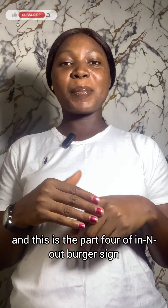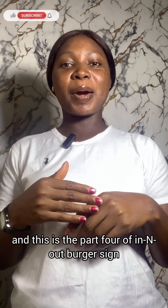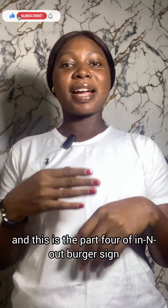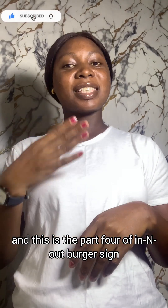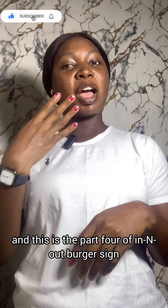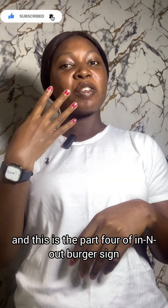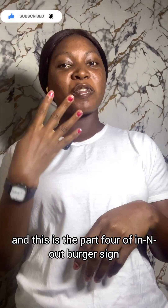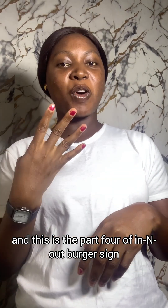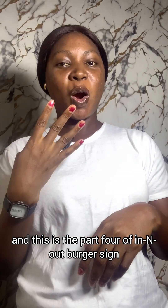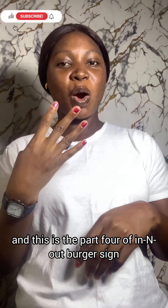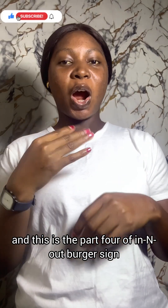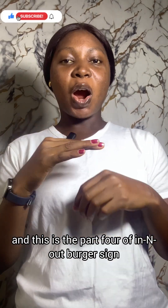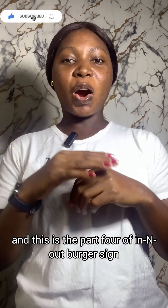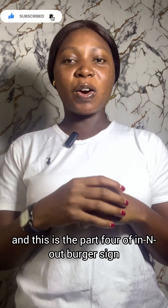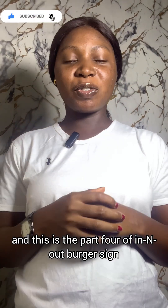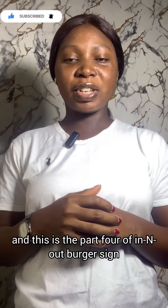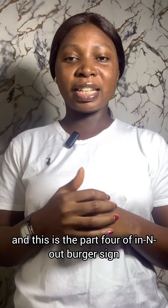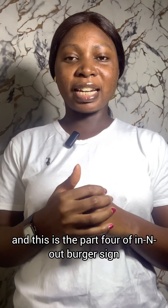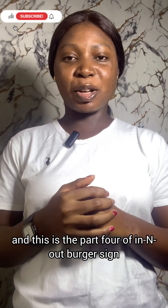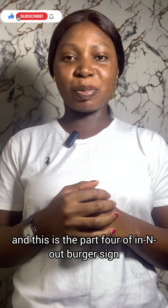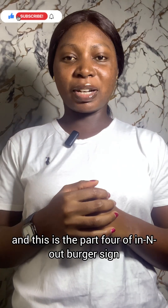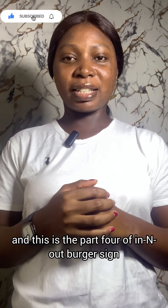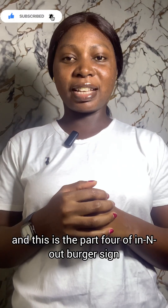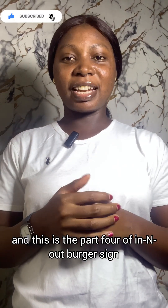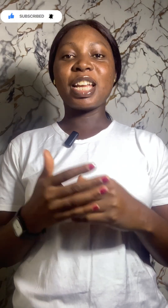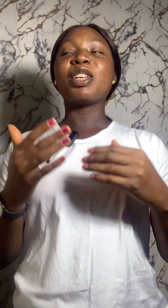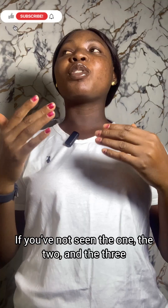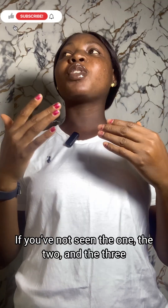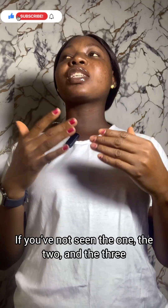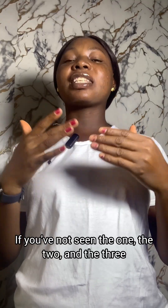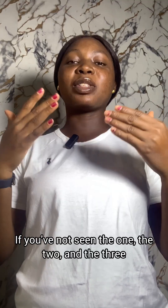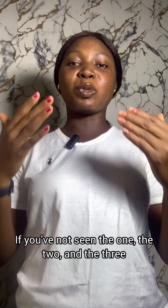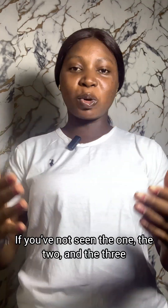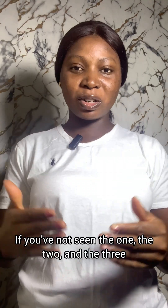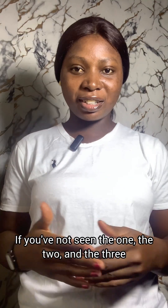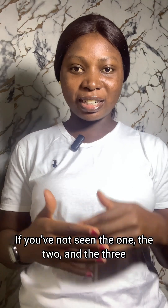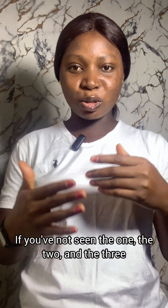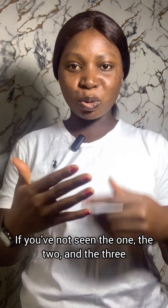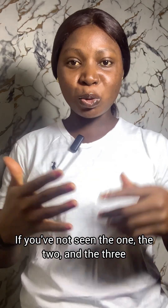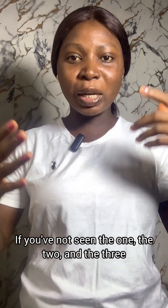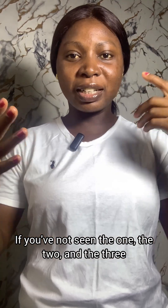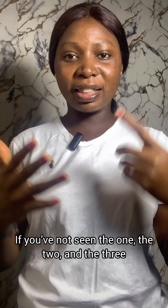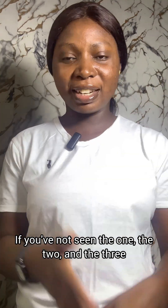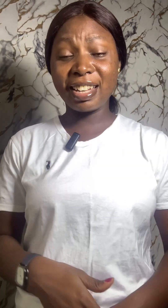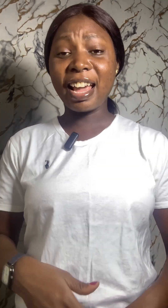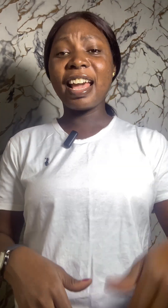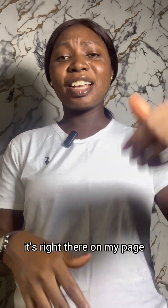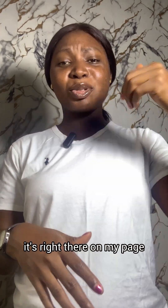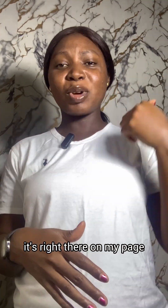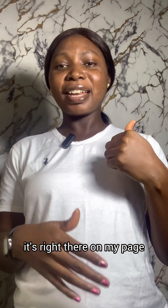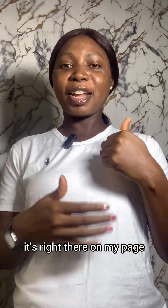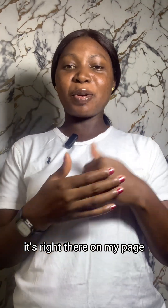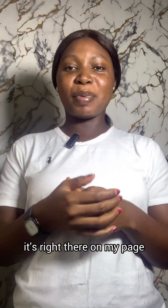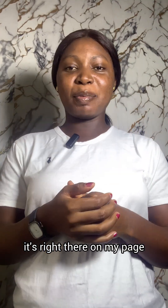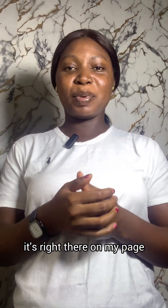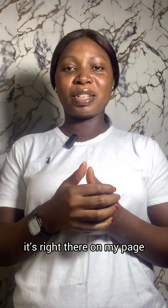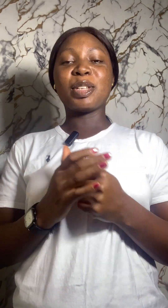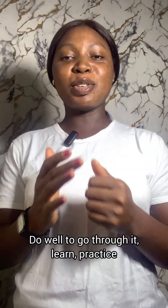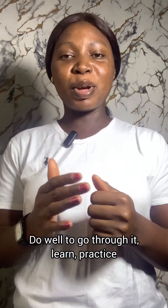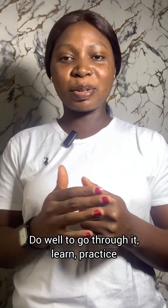part 4 of in and out burger sign. If you've not seen the 1, the 2 and the 3, it's right there on my page. Do well to